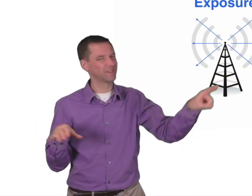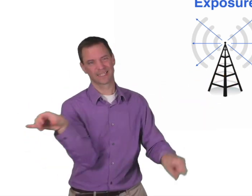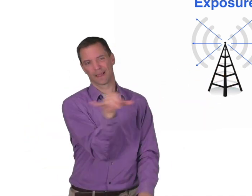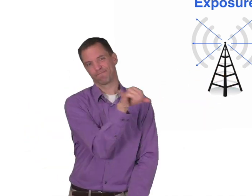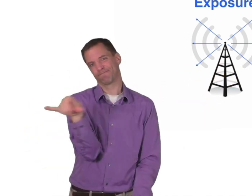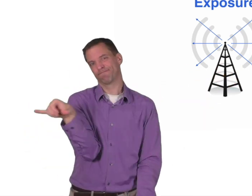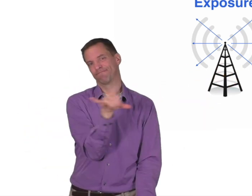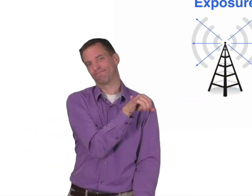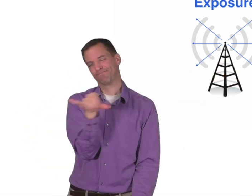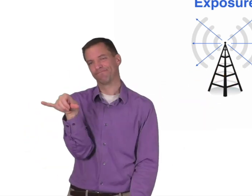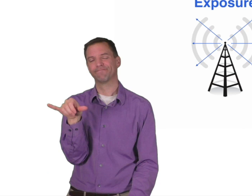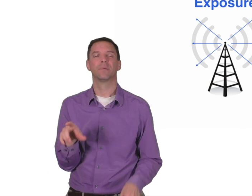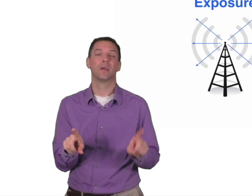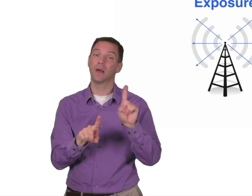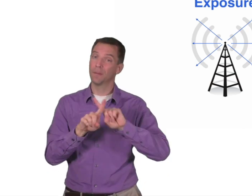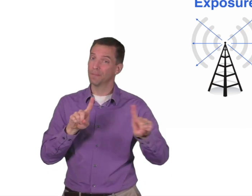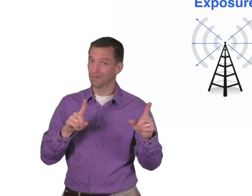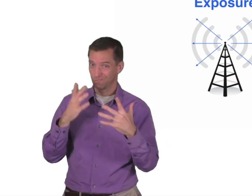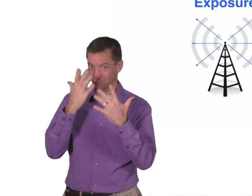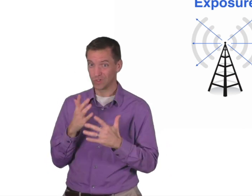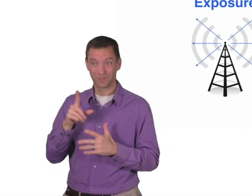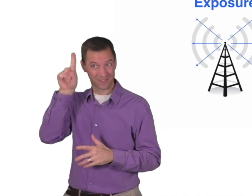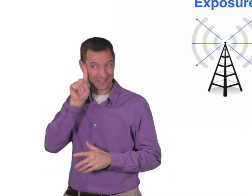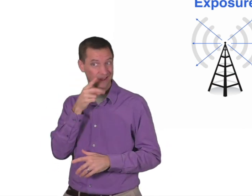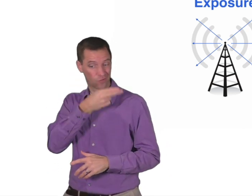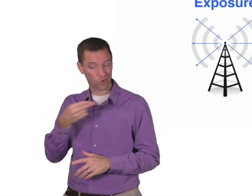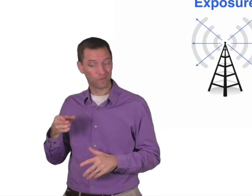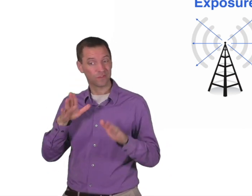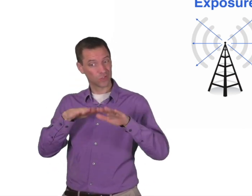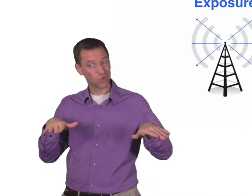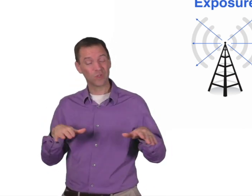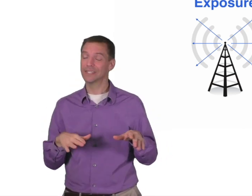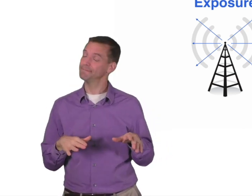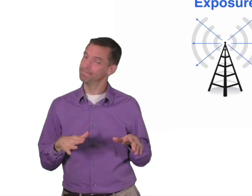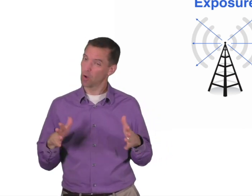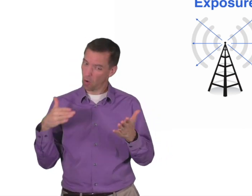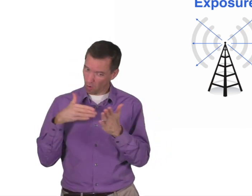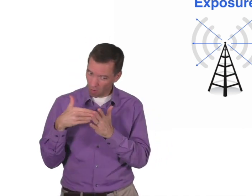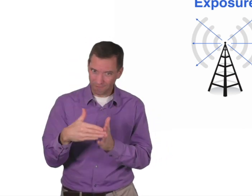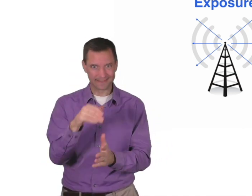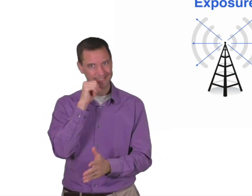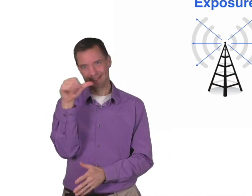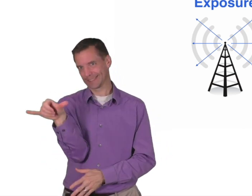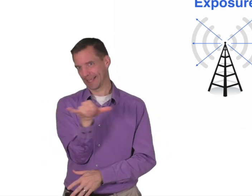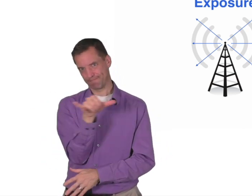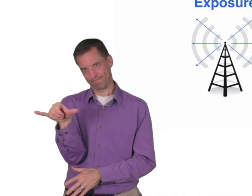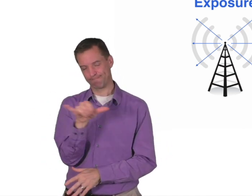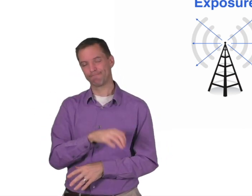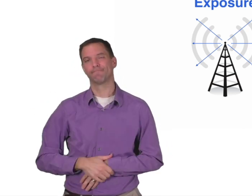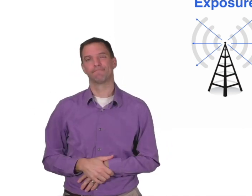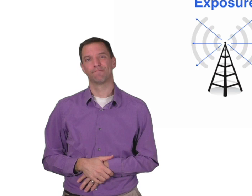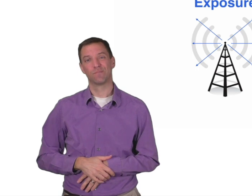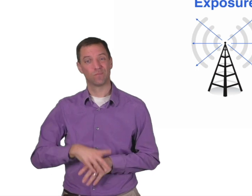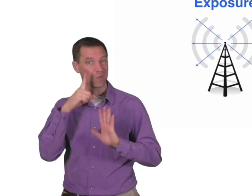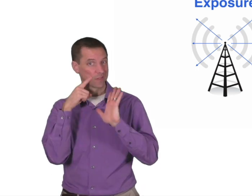children, exposure and access are largely the same. But unfortunately for deaf and hard of hearing children, they are often not the